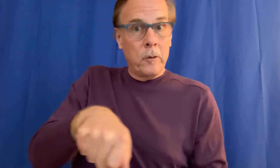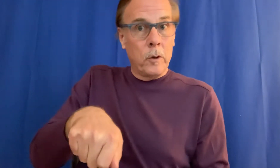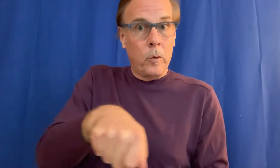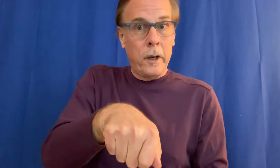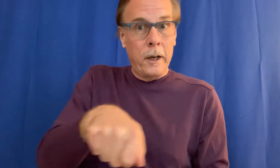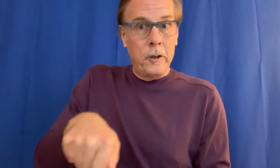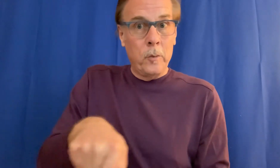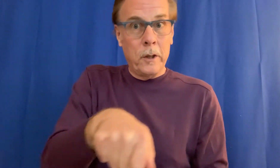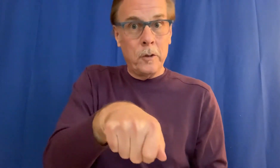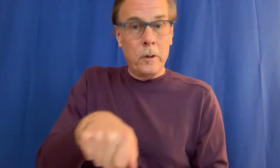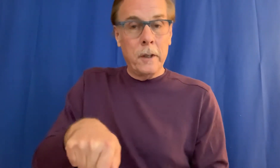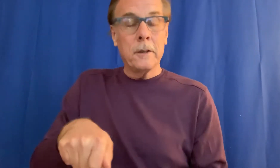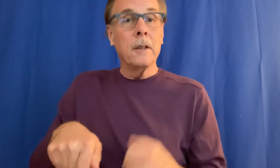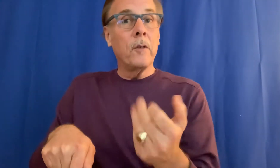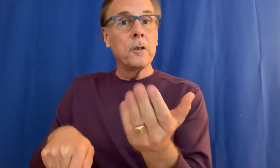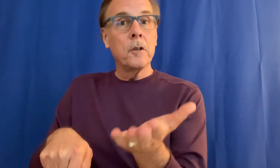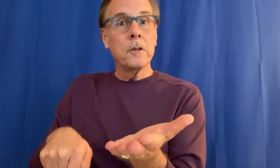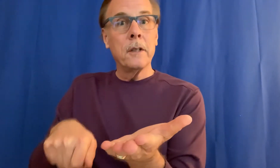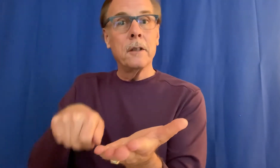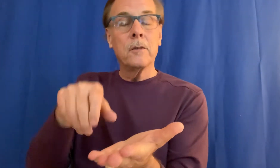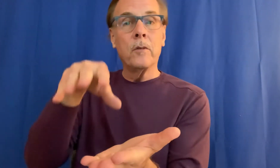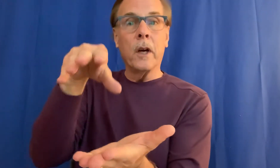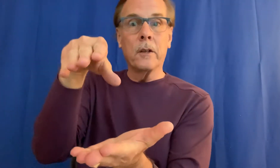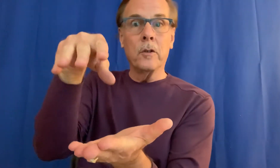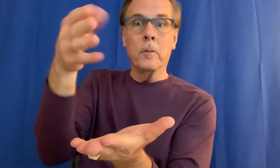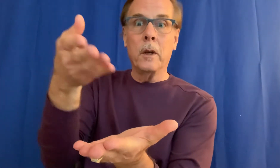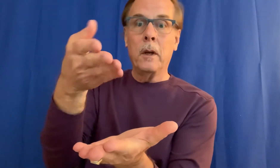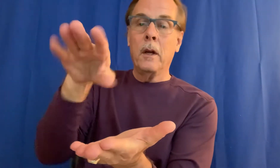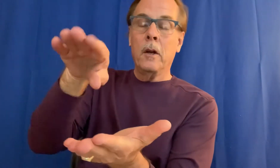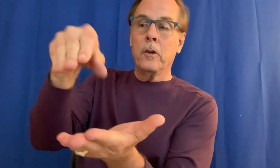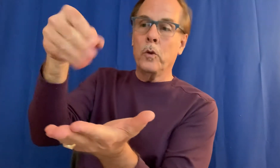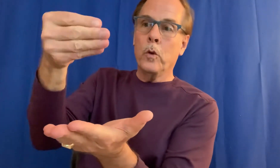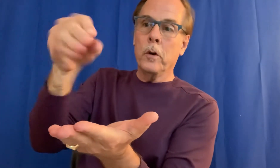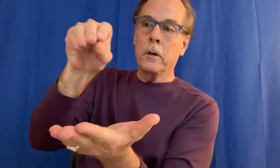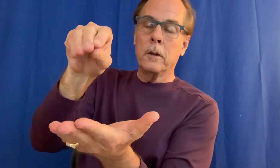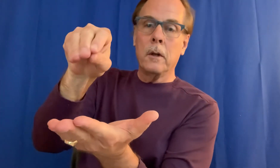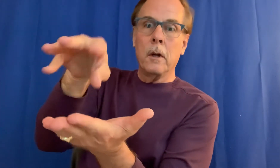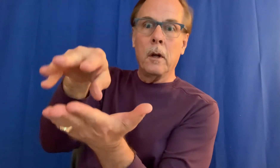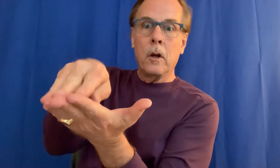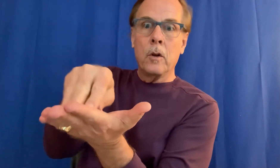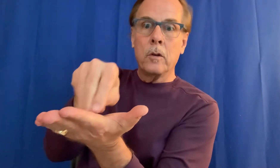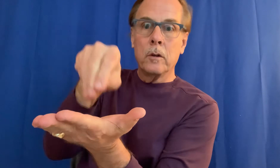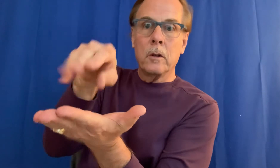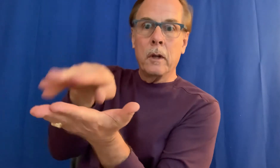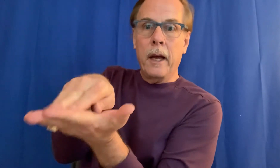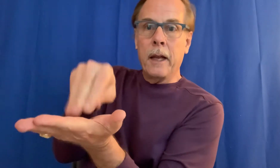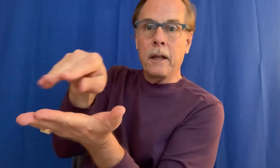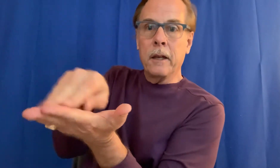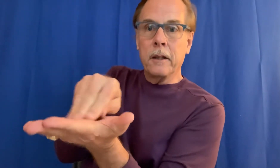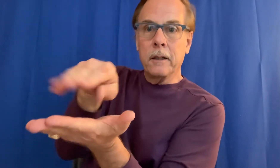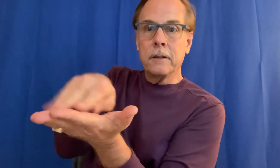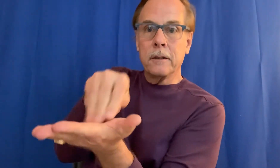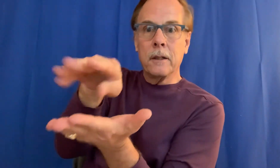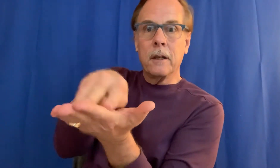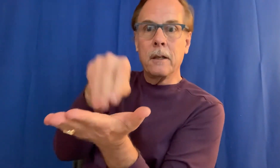one hand, you might do this, and I've also seen this for vacuum. Your hand like this,